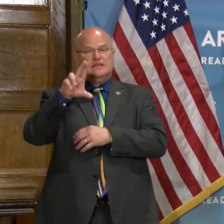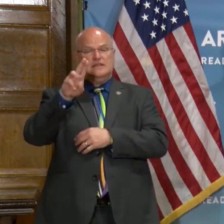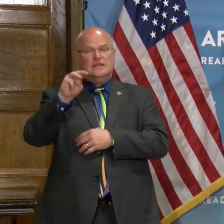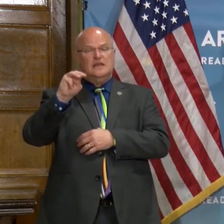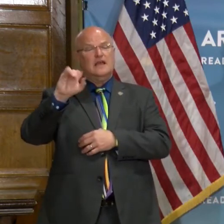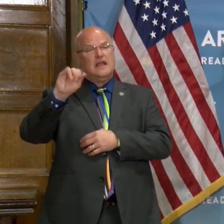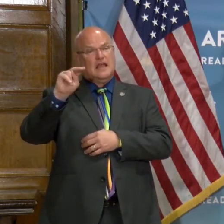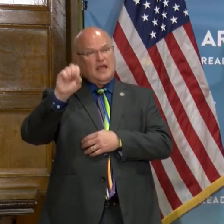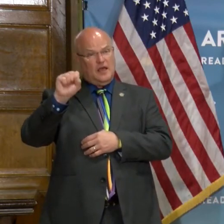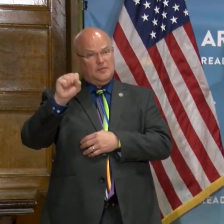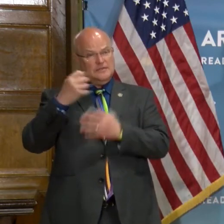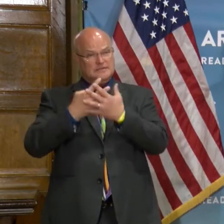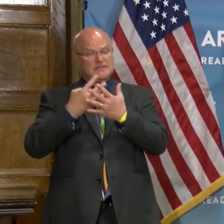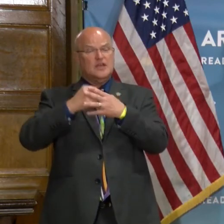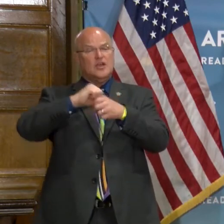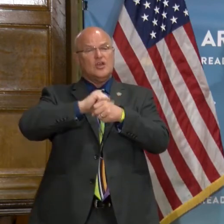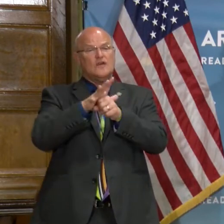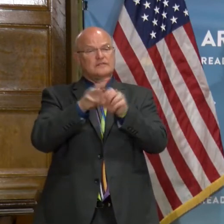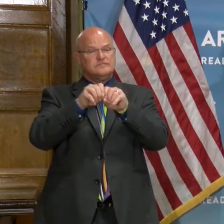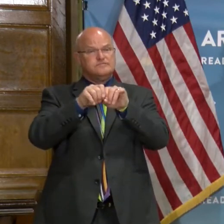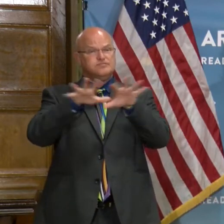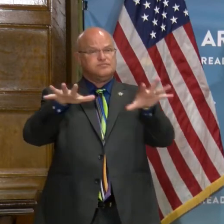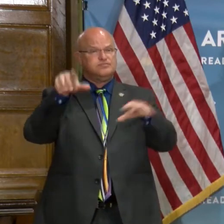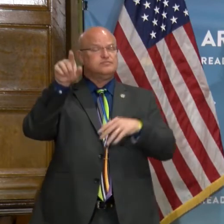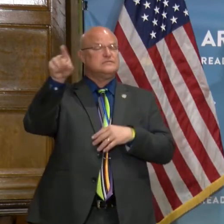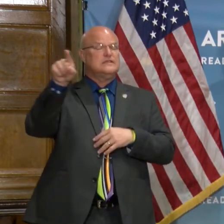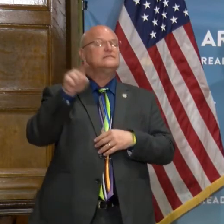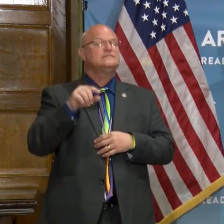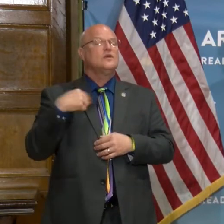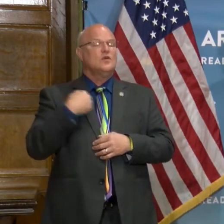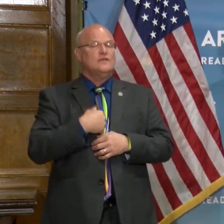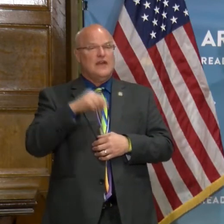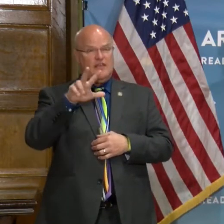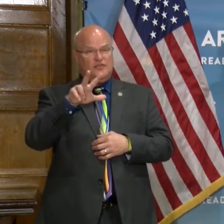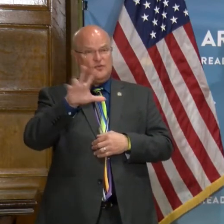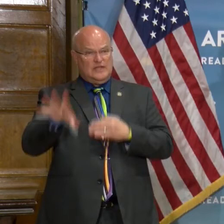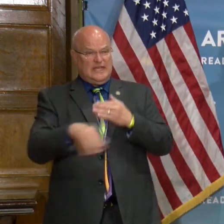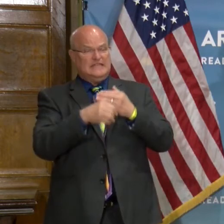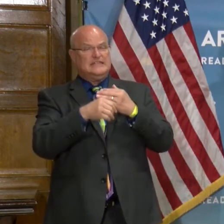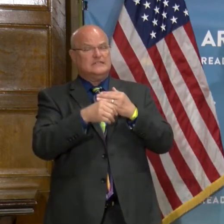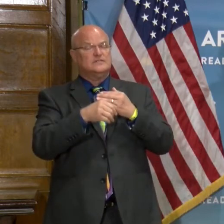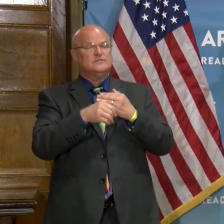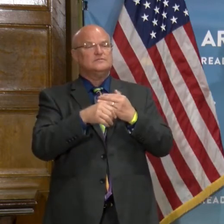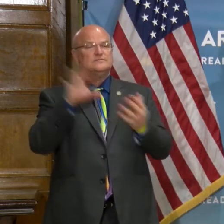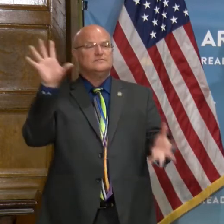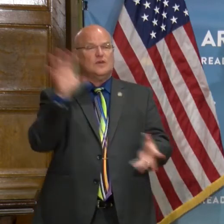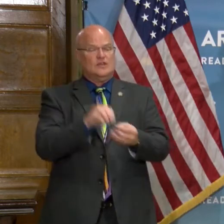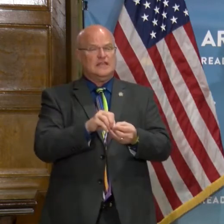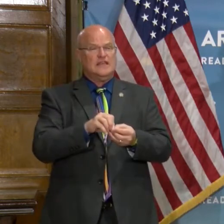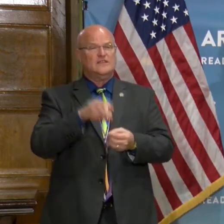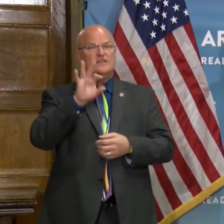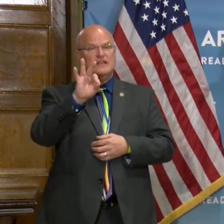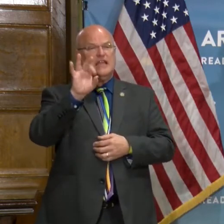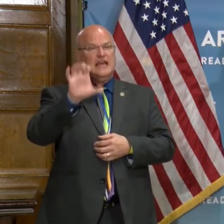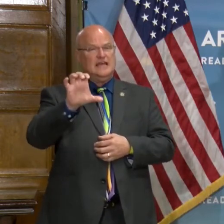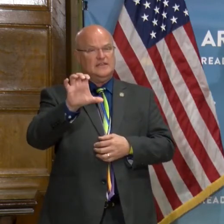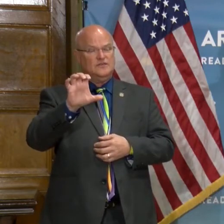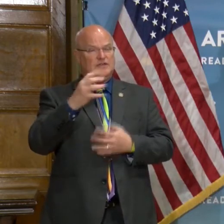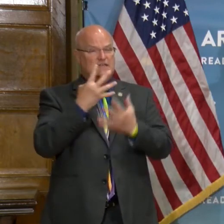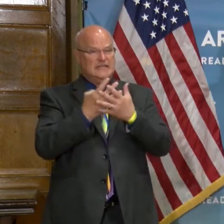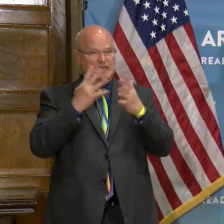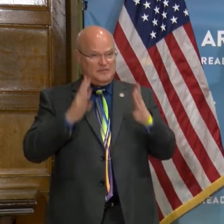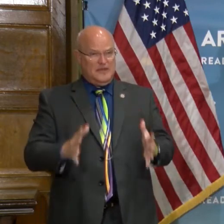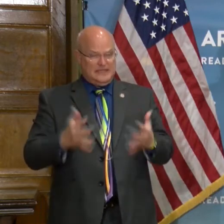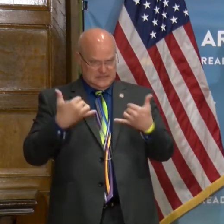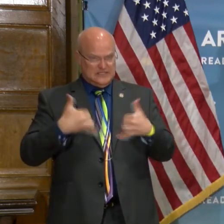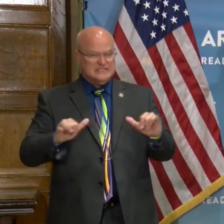unit COVID-19 outbreak, we've had 3 additional cases, so we're up to a total of 900 inmates.